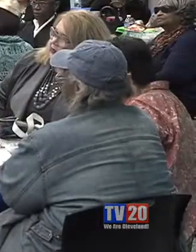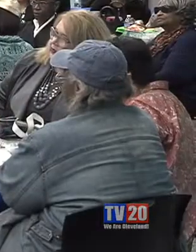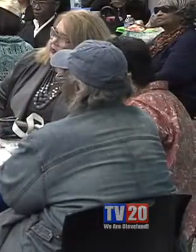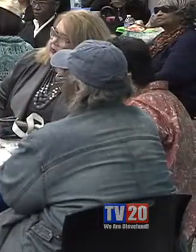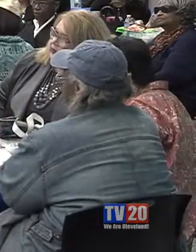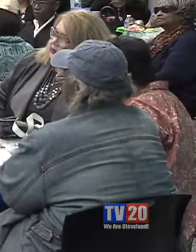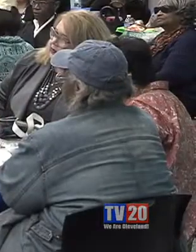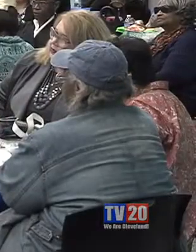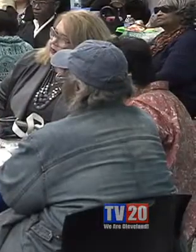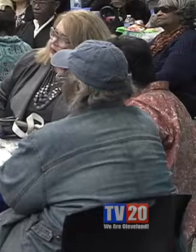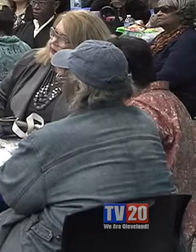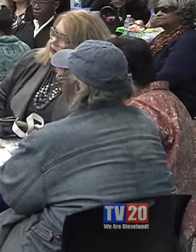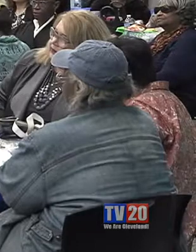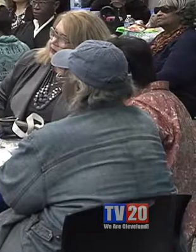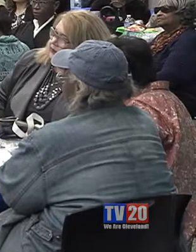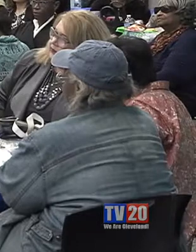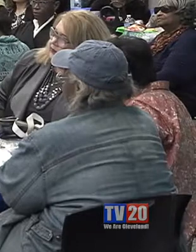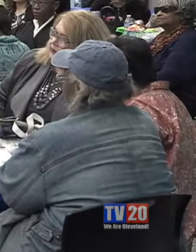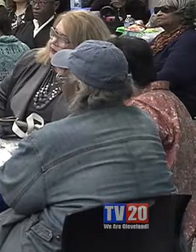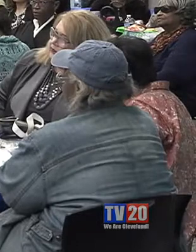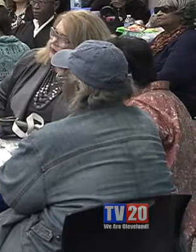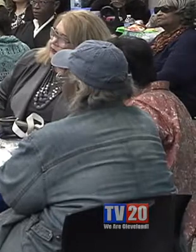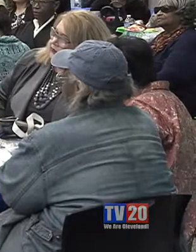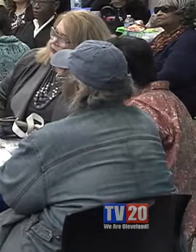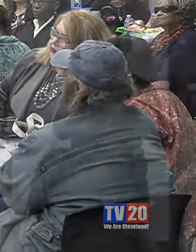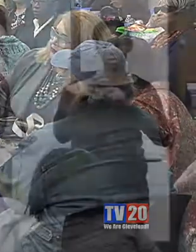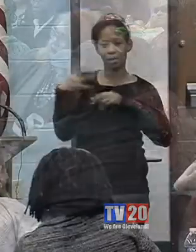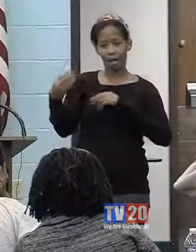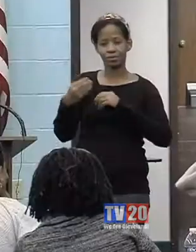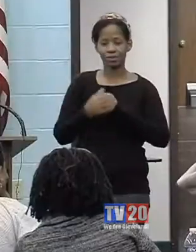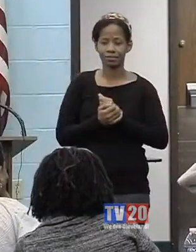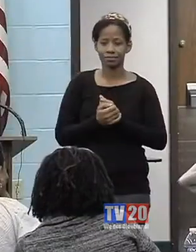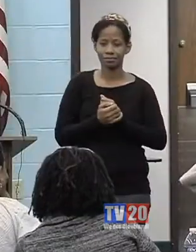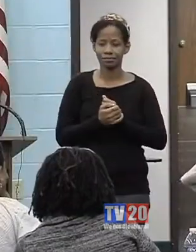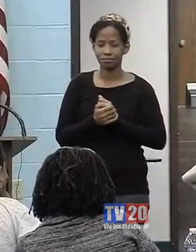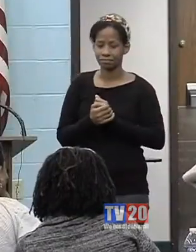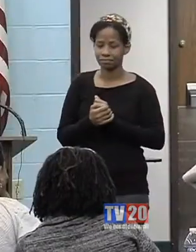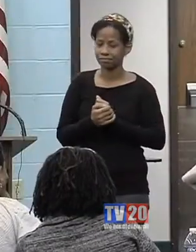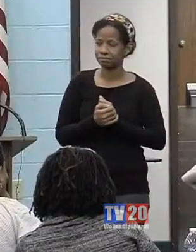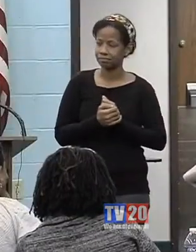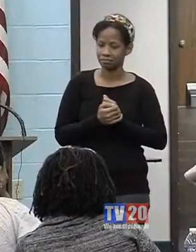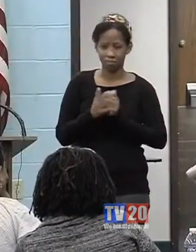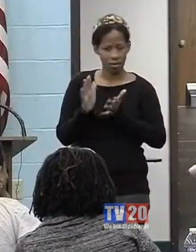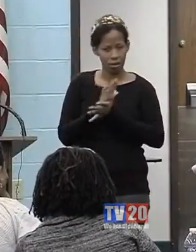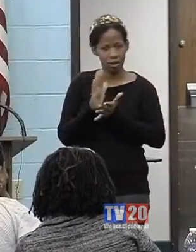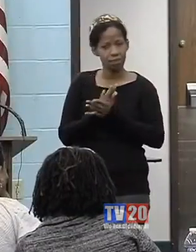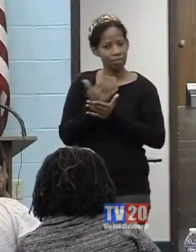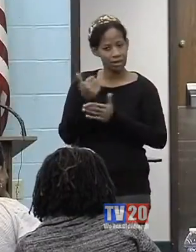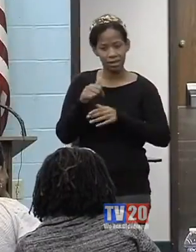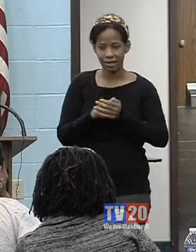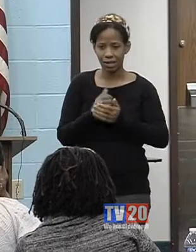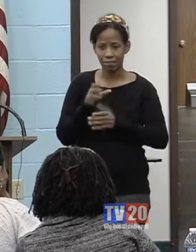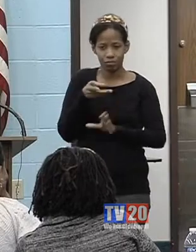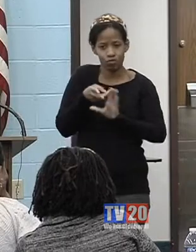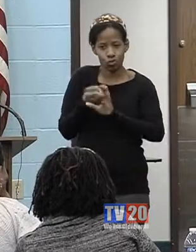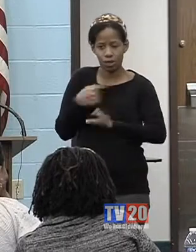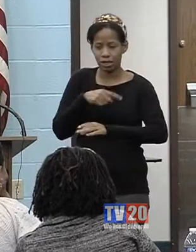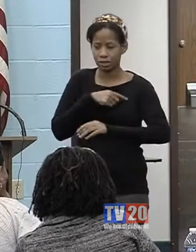Congresswoman Fudge is a part of it, the Western Reserve Area Agency on Aging, DSAS, so the flyer is in there. We'd love to have you be a part of